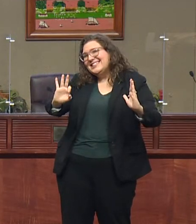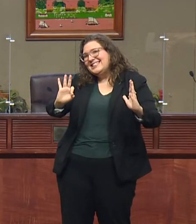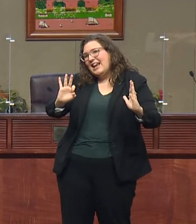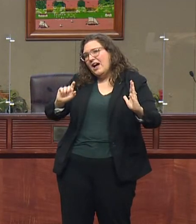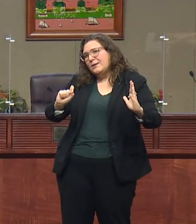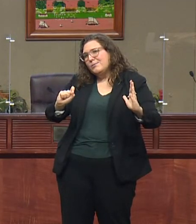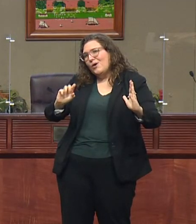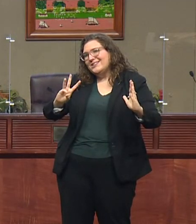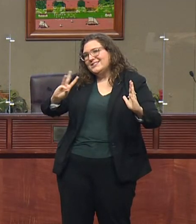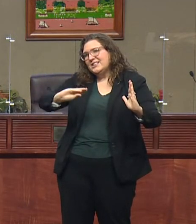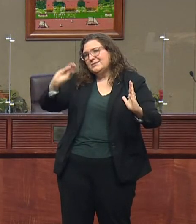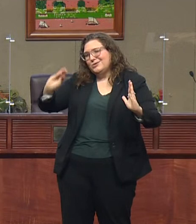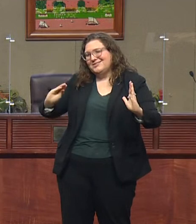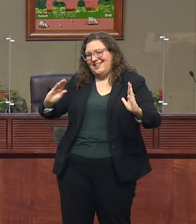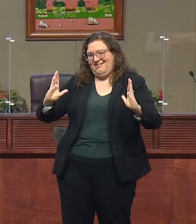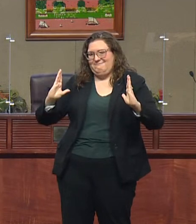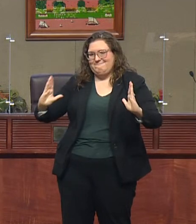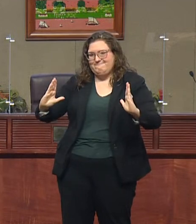9.6%.